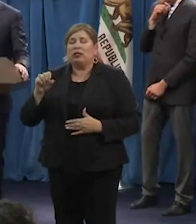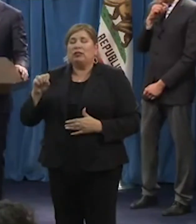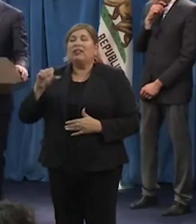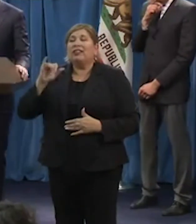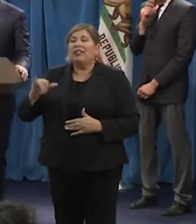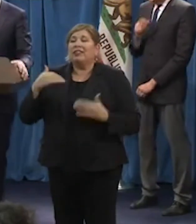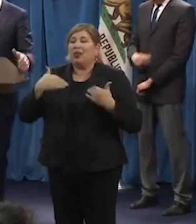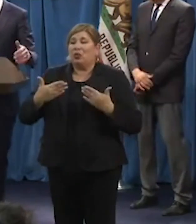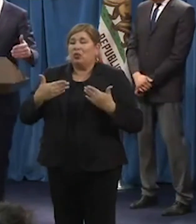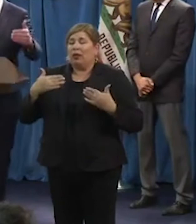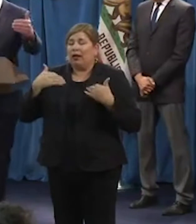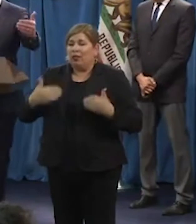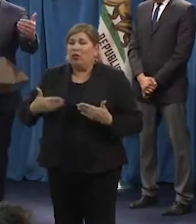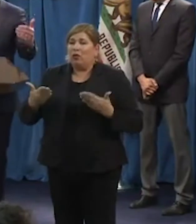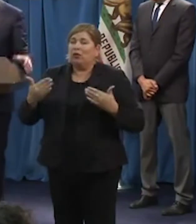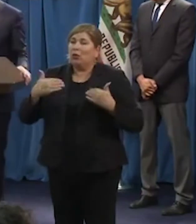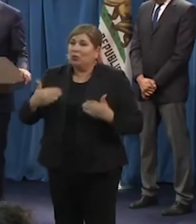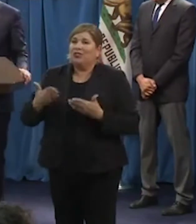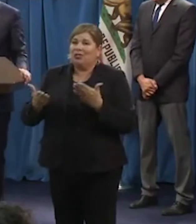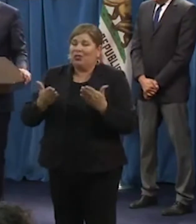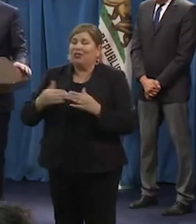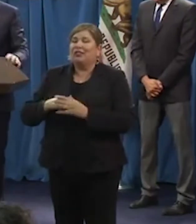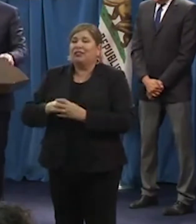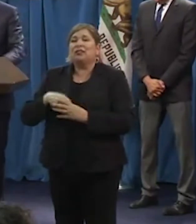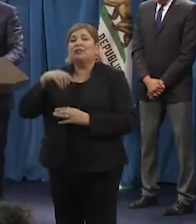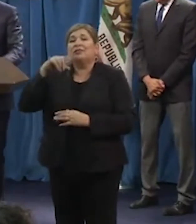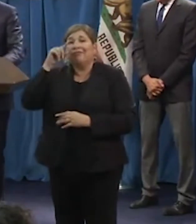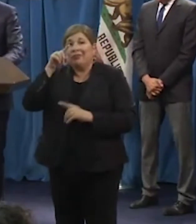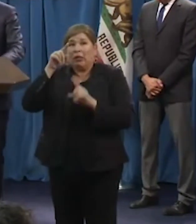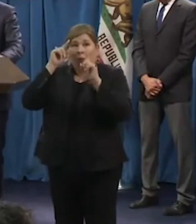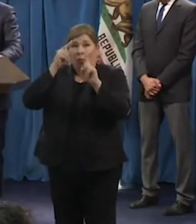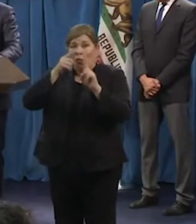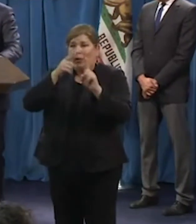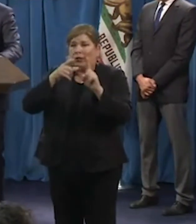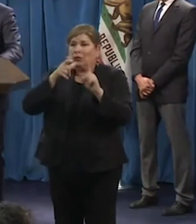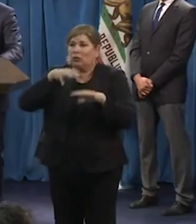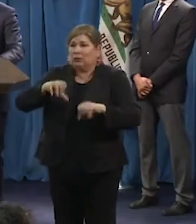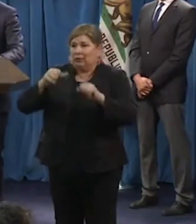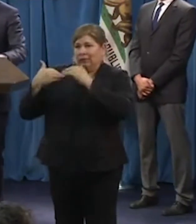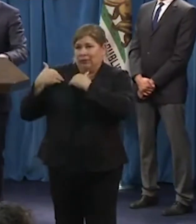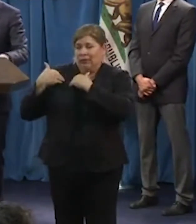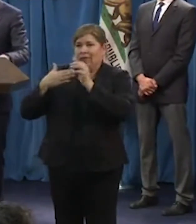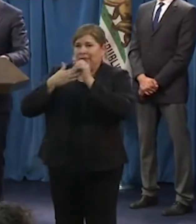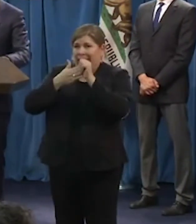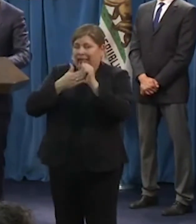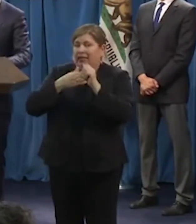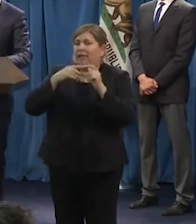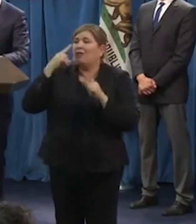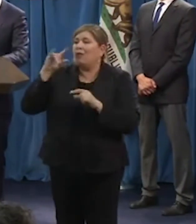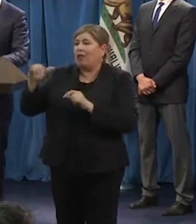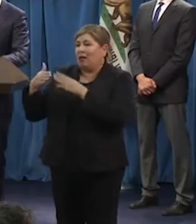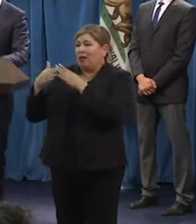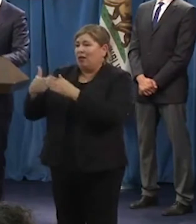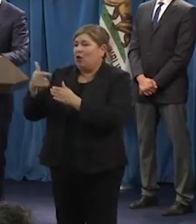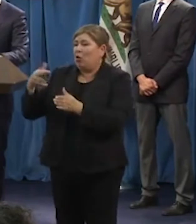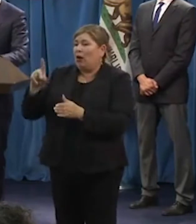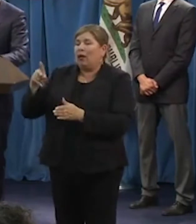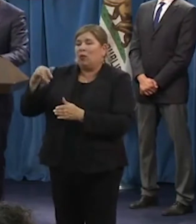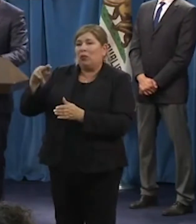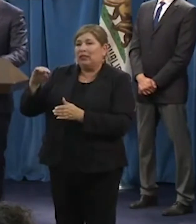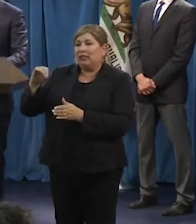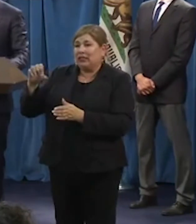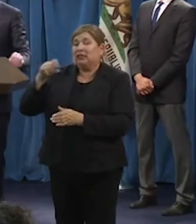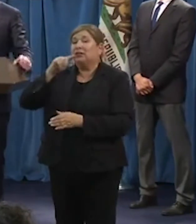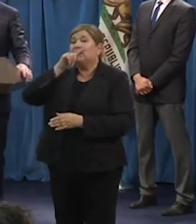with our operation for the Grand Princess, to continue to site and to port